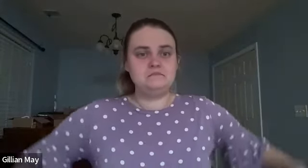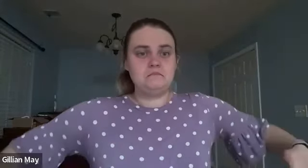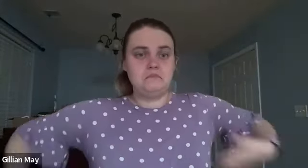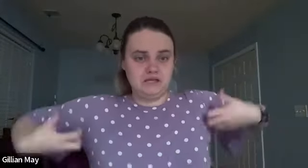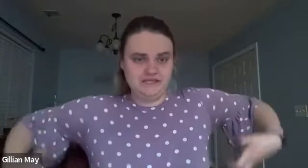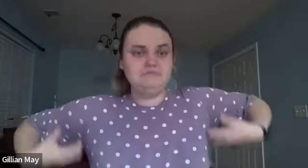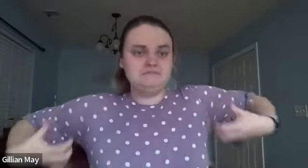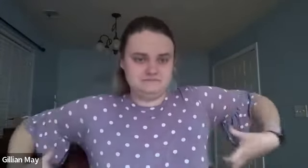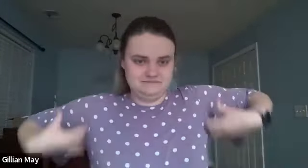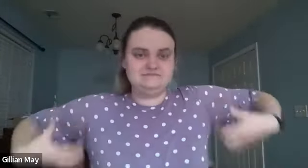monkey.